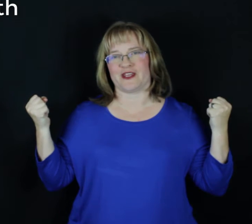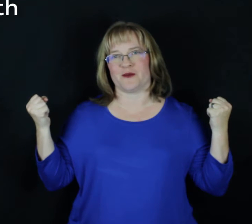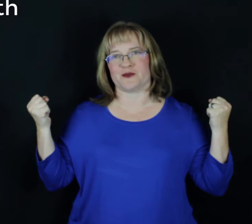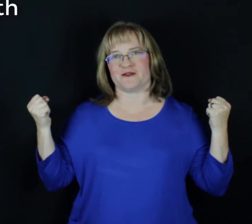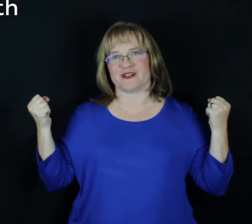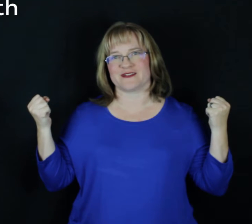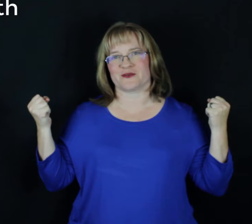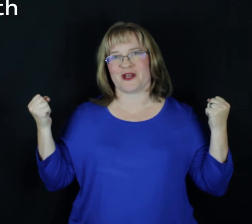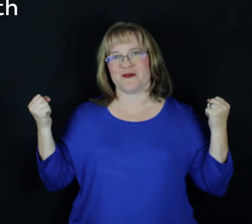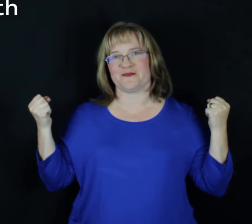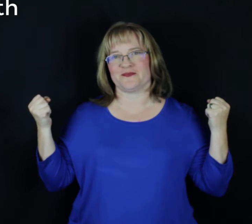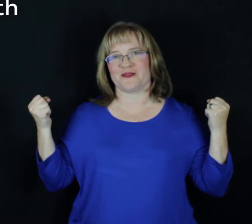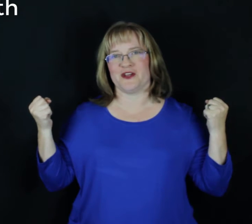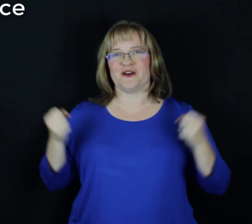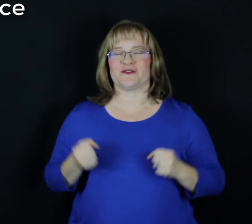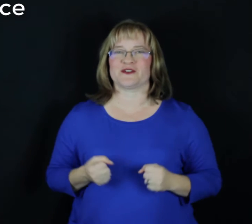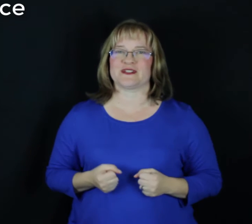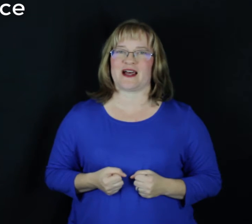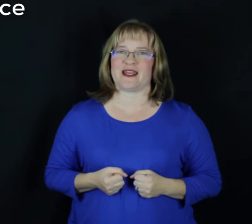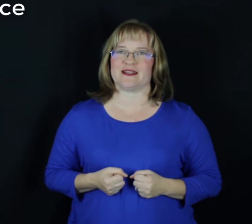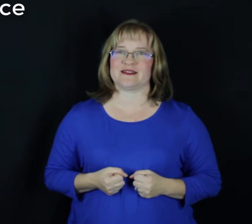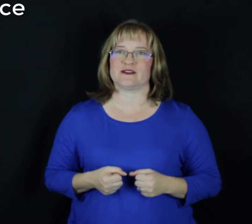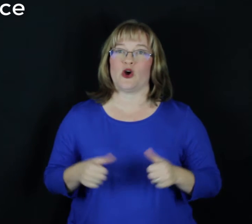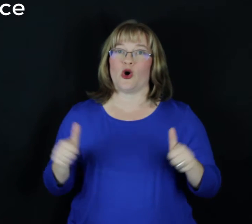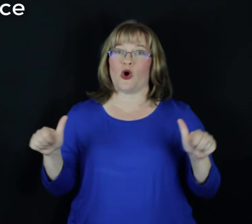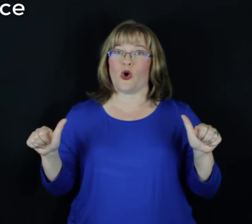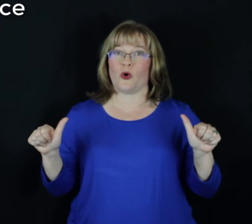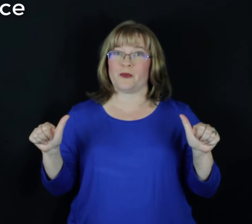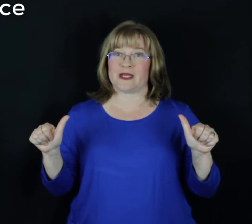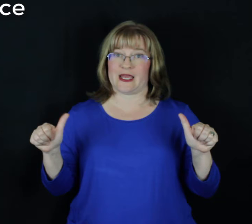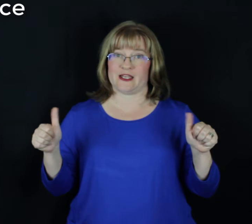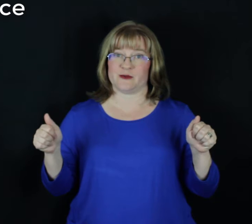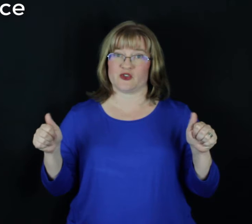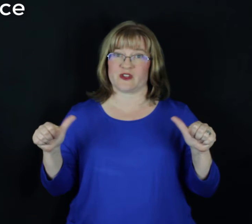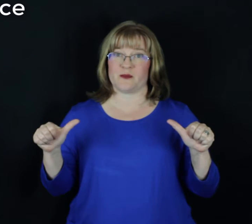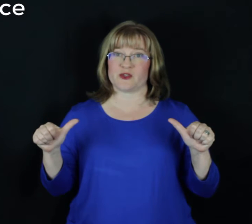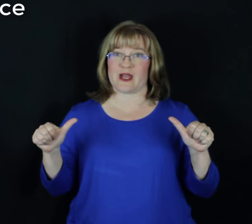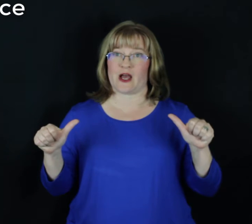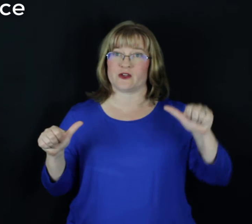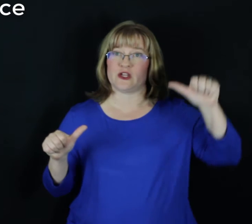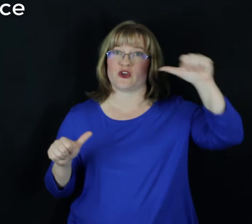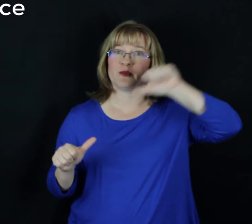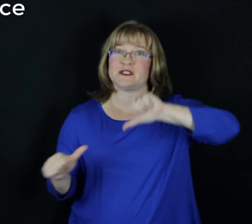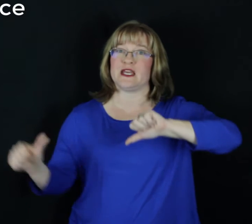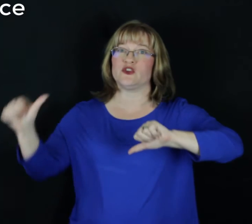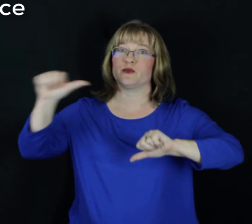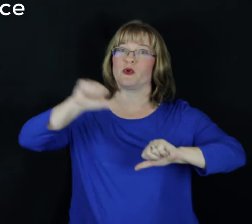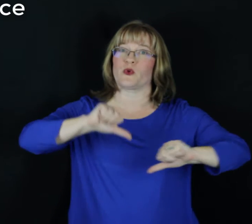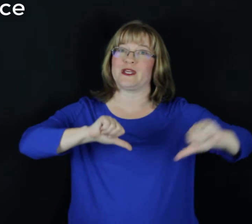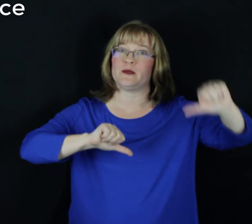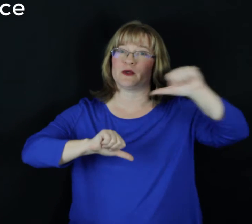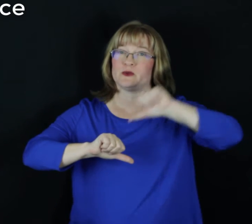come to a fist. Okay? For science, open A's means your thumbs are out and you're going to pretend you're pouring